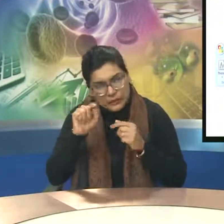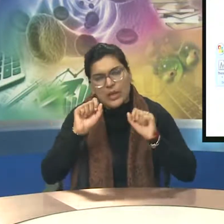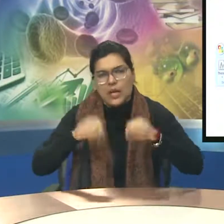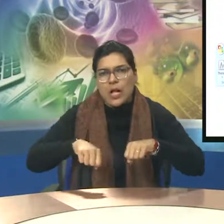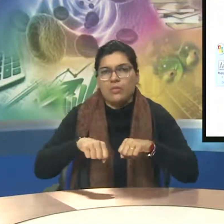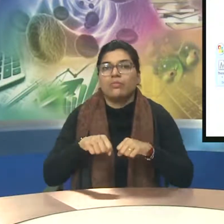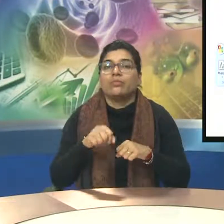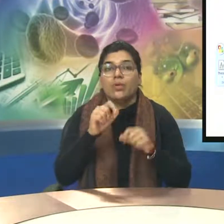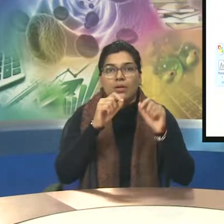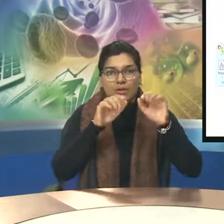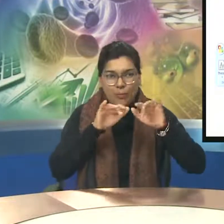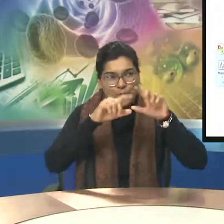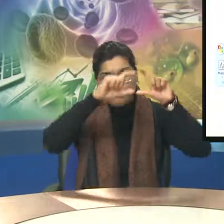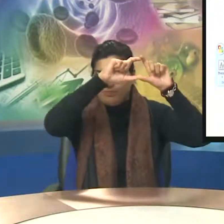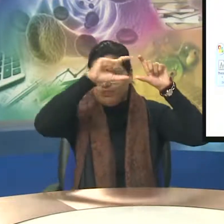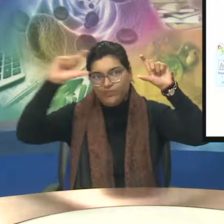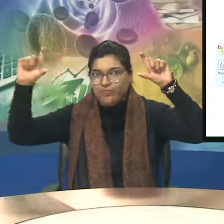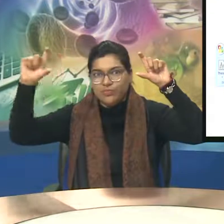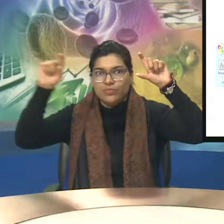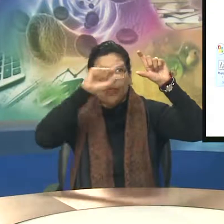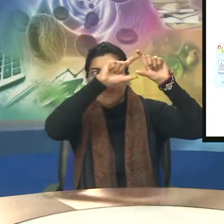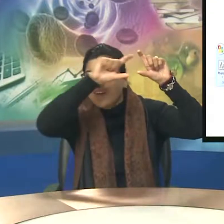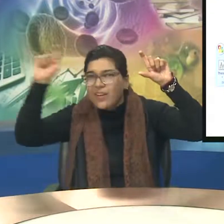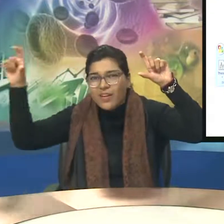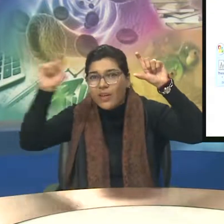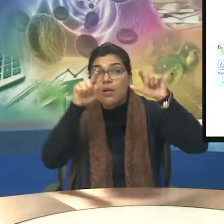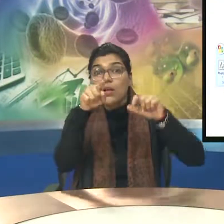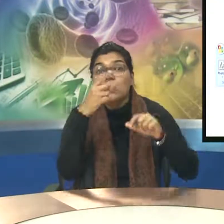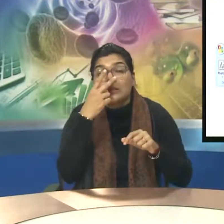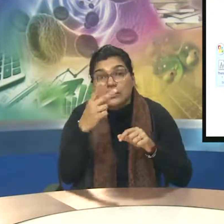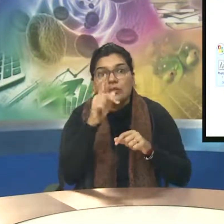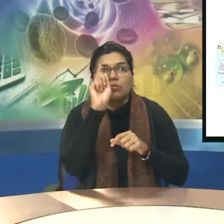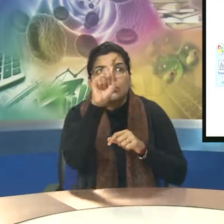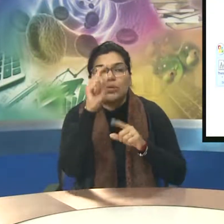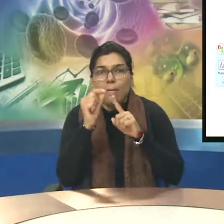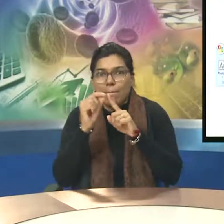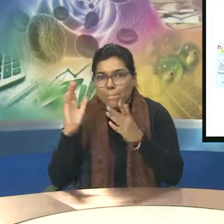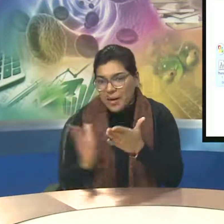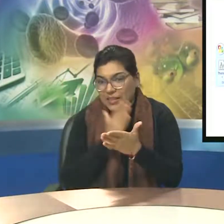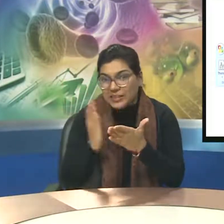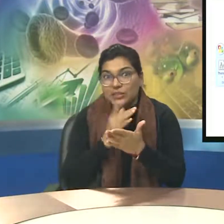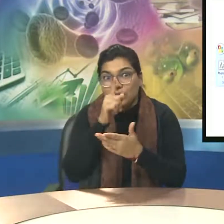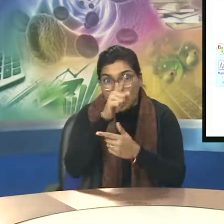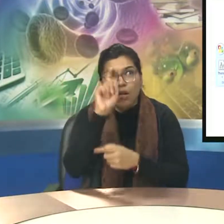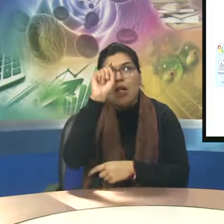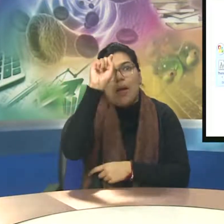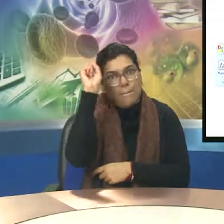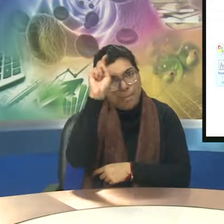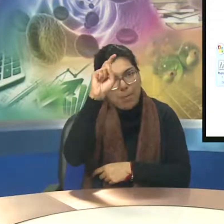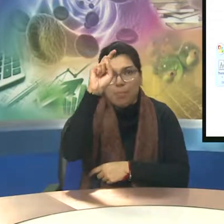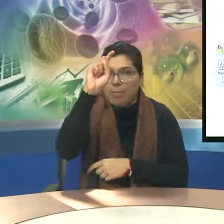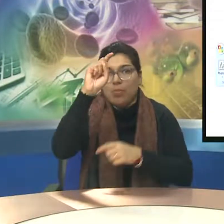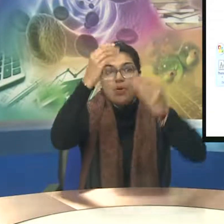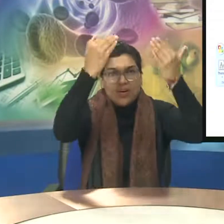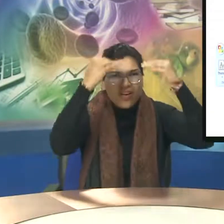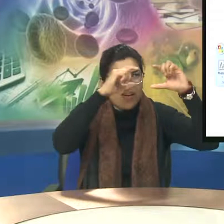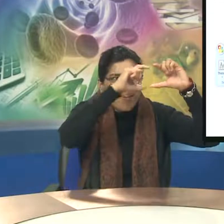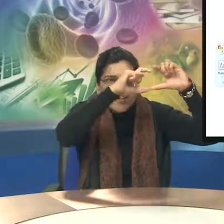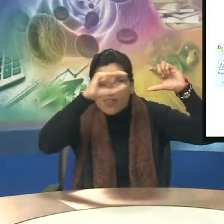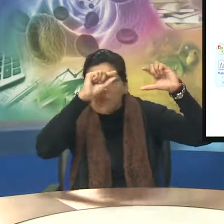something to be printed out on the full page. So how you can check the page layout? You have to